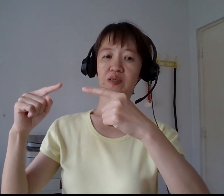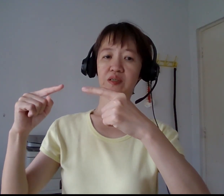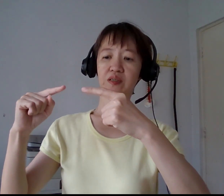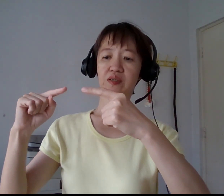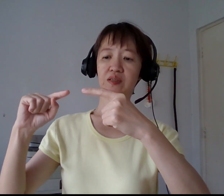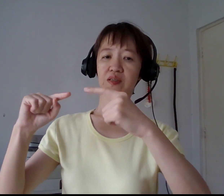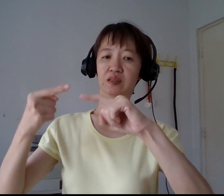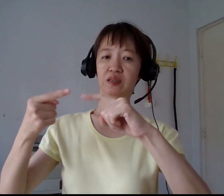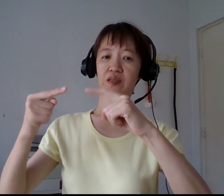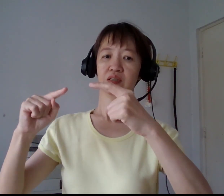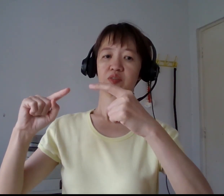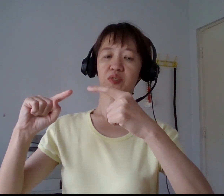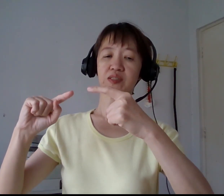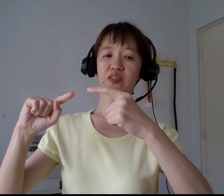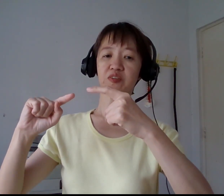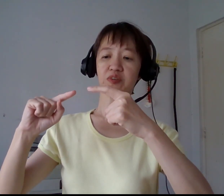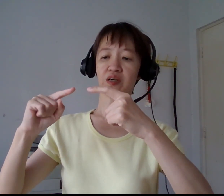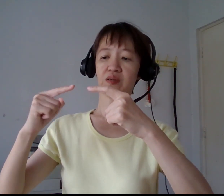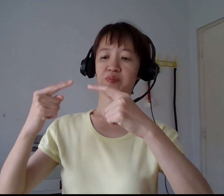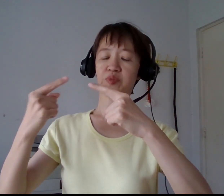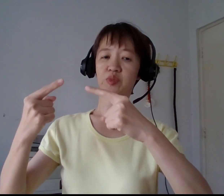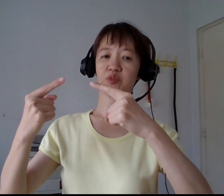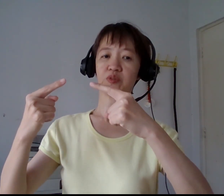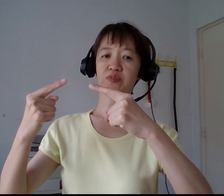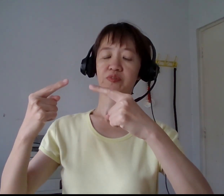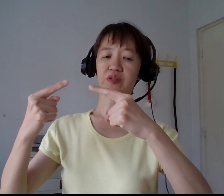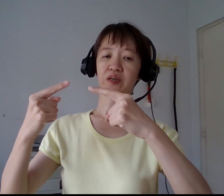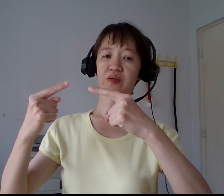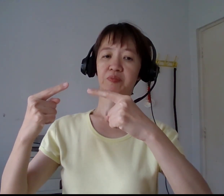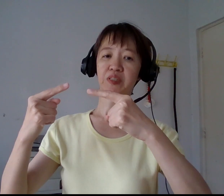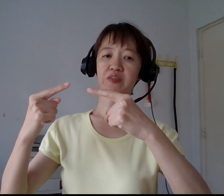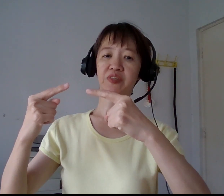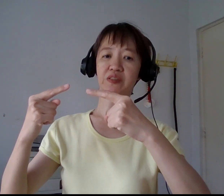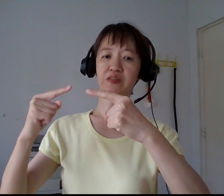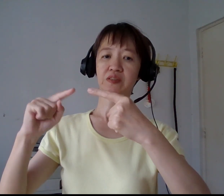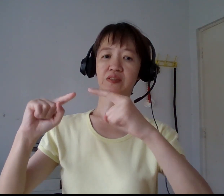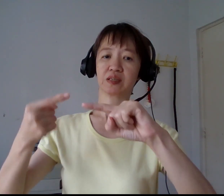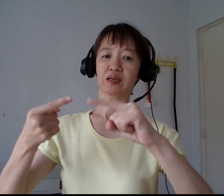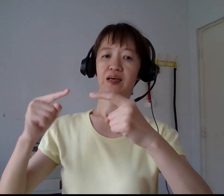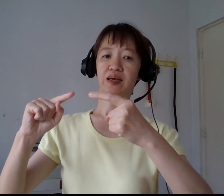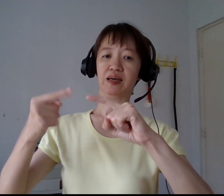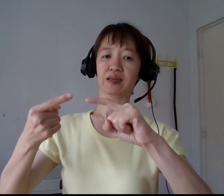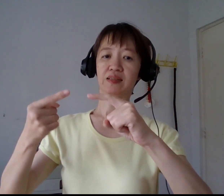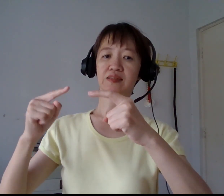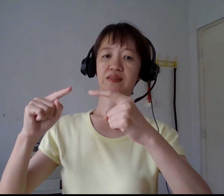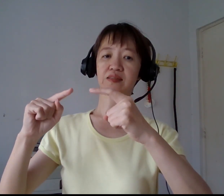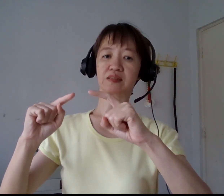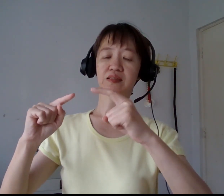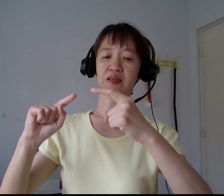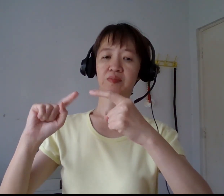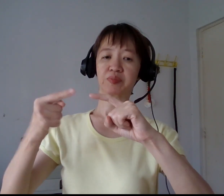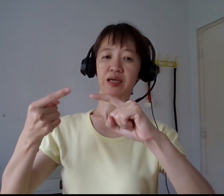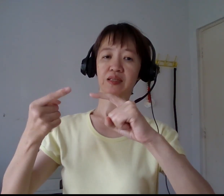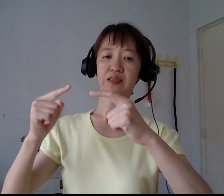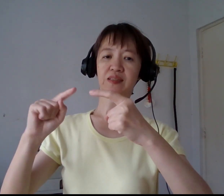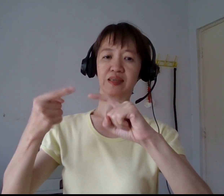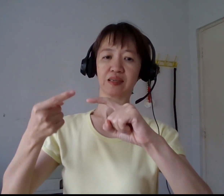you're twisting your two pointer fingers and telling that it's